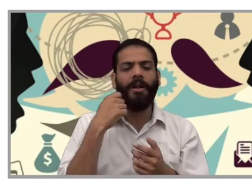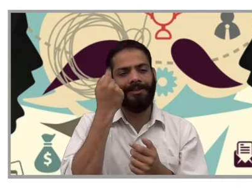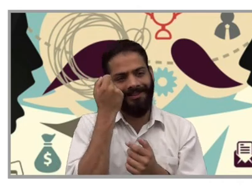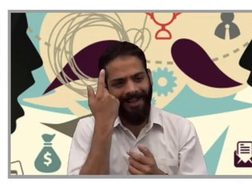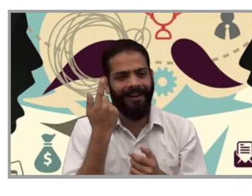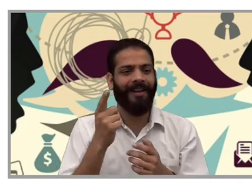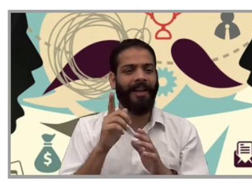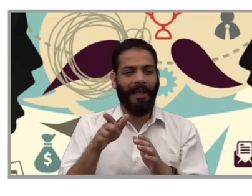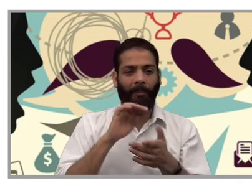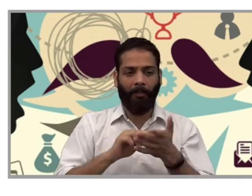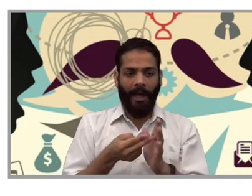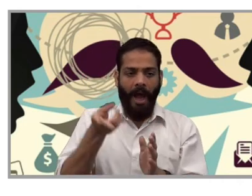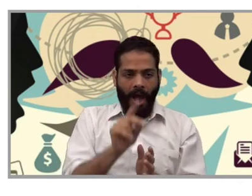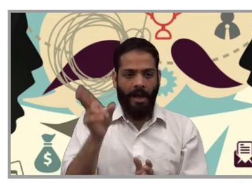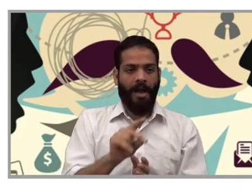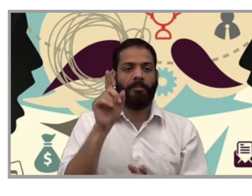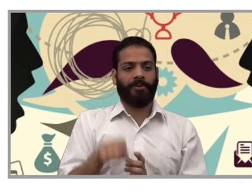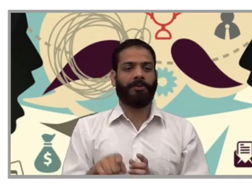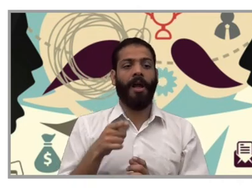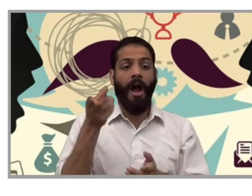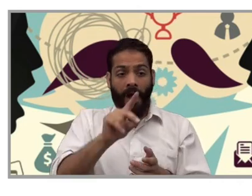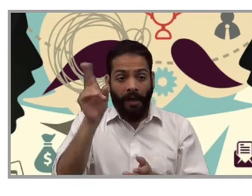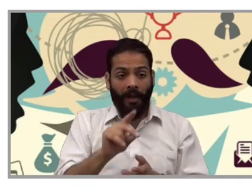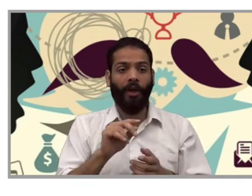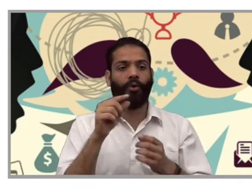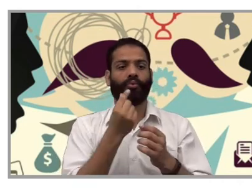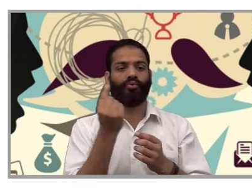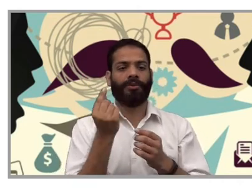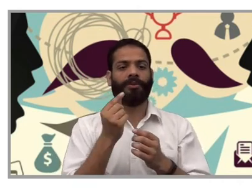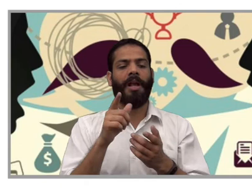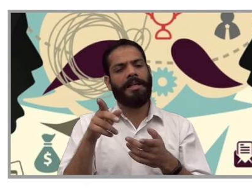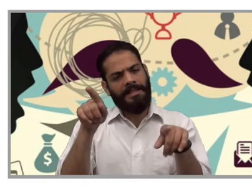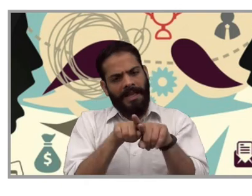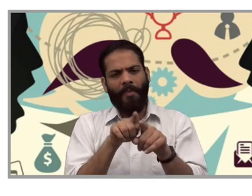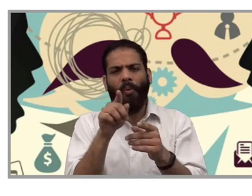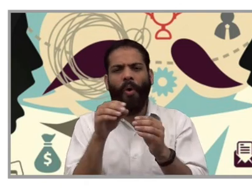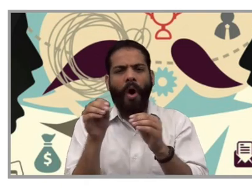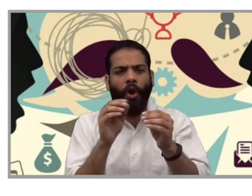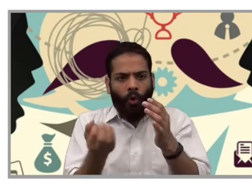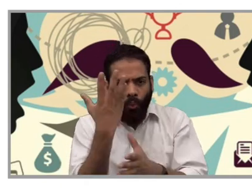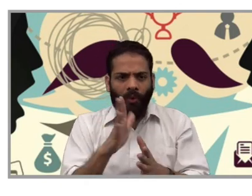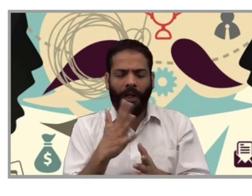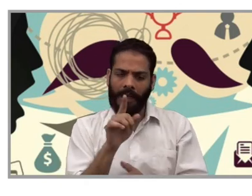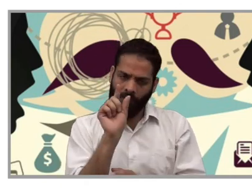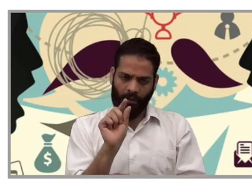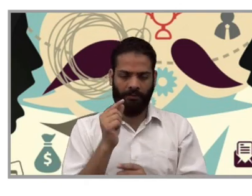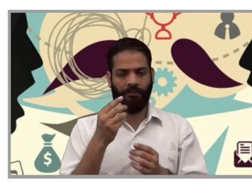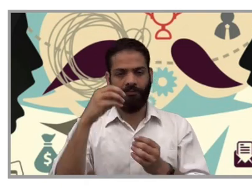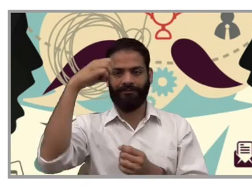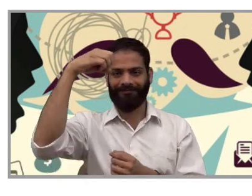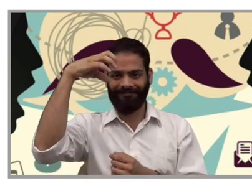sticky, reduplication is must for these signs.